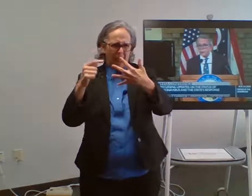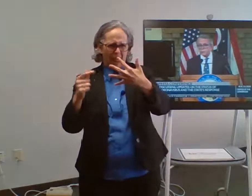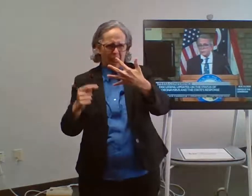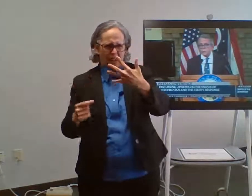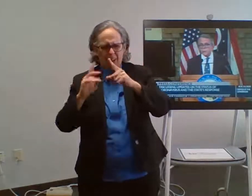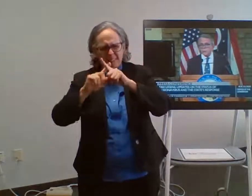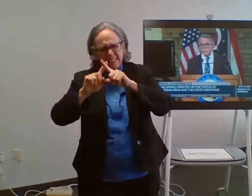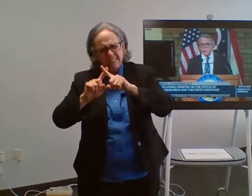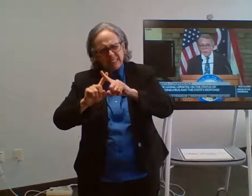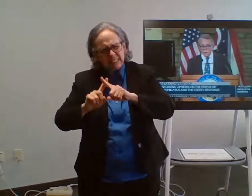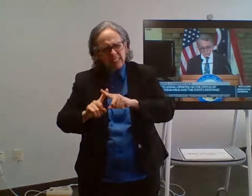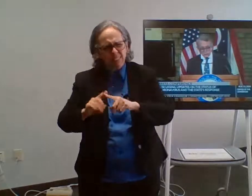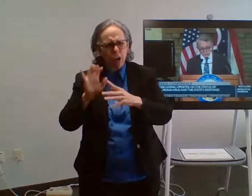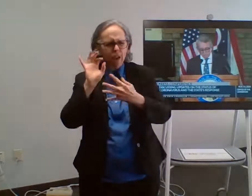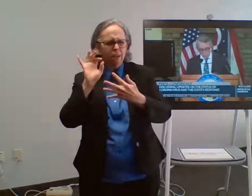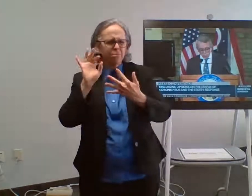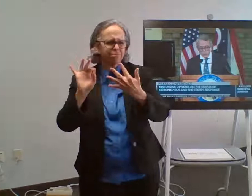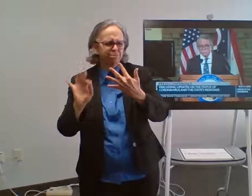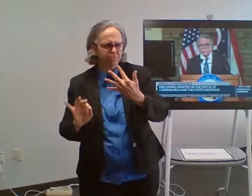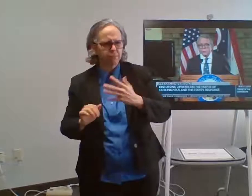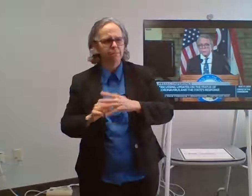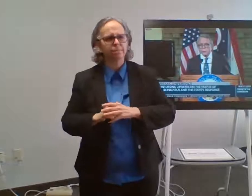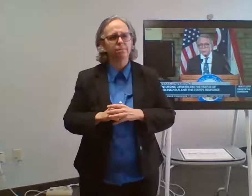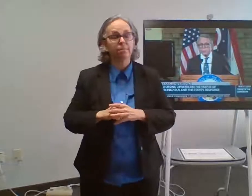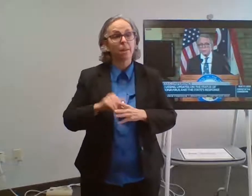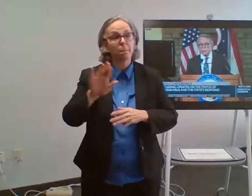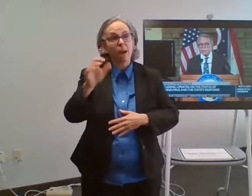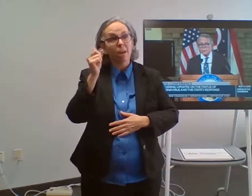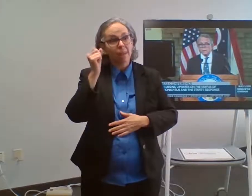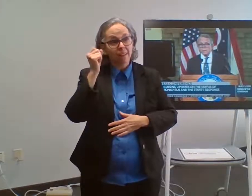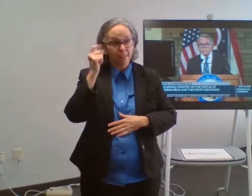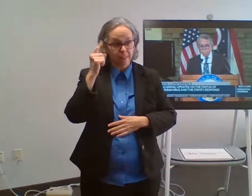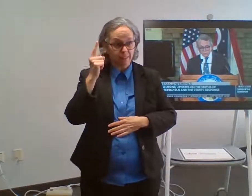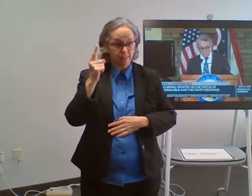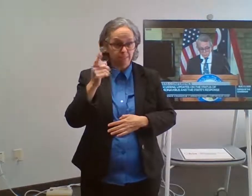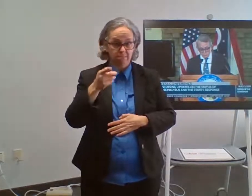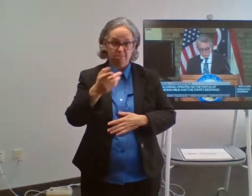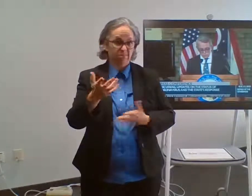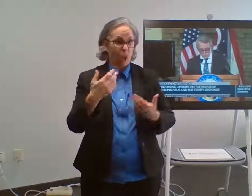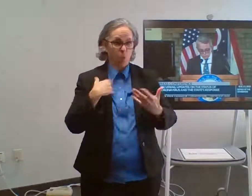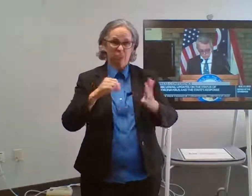in the past. We have disparities in our